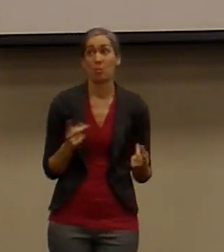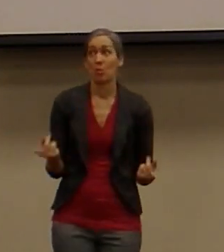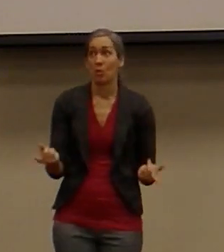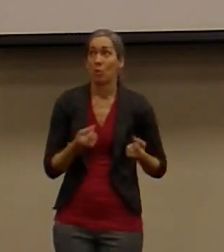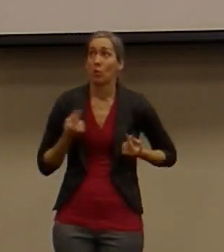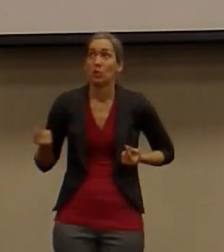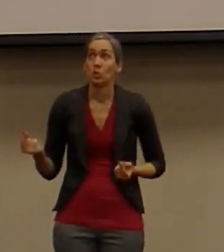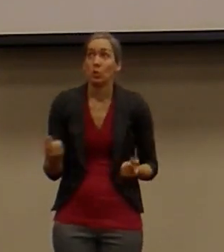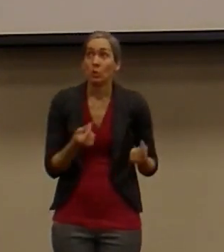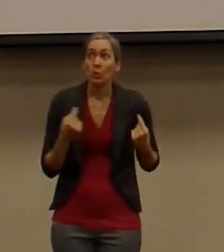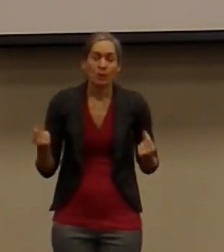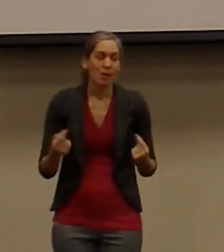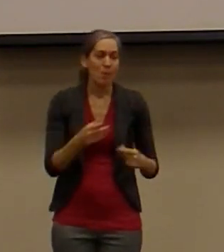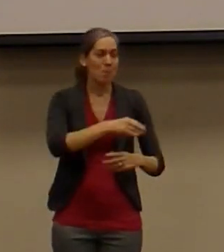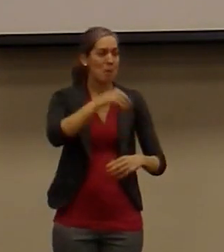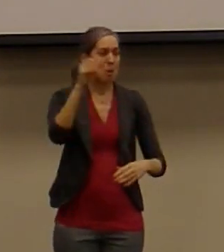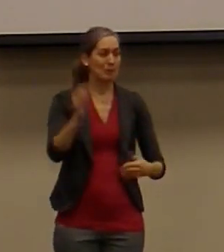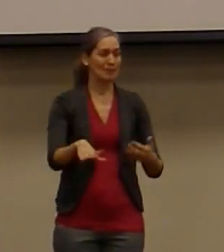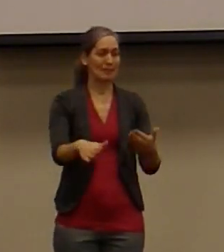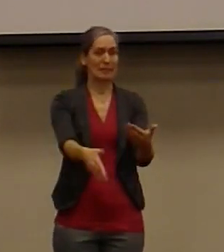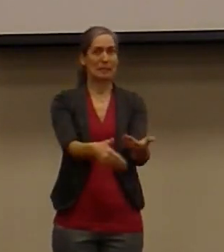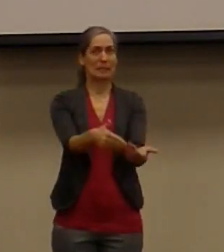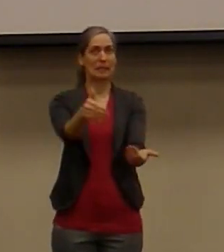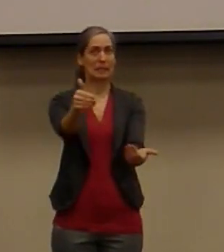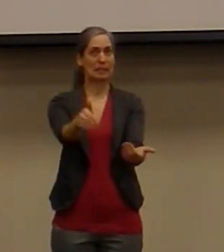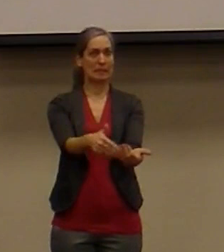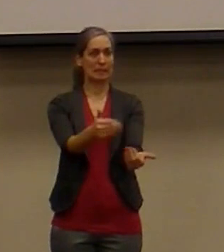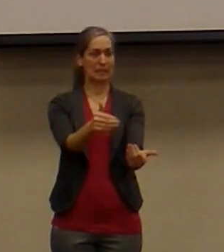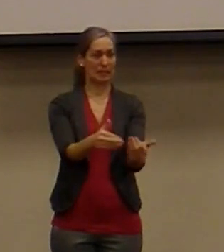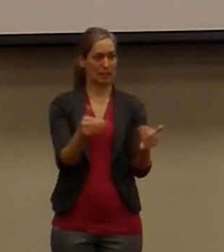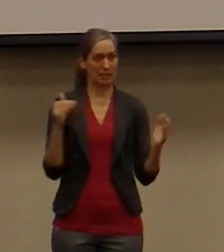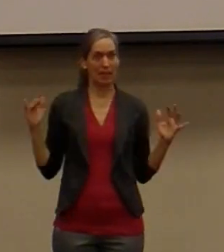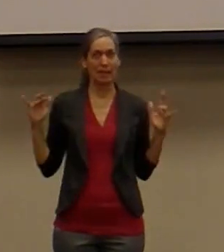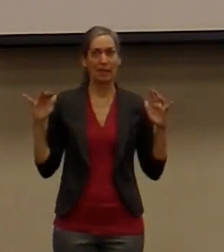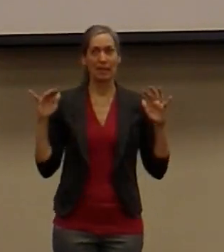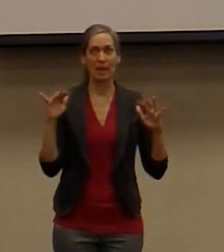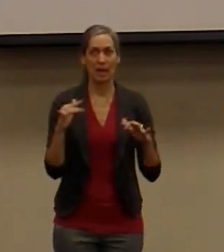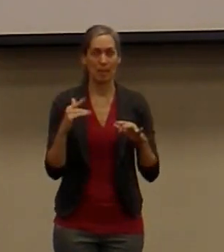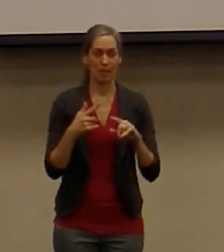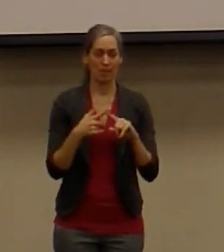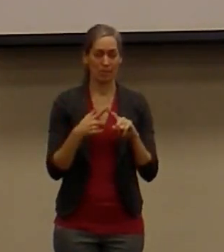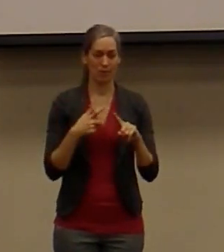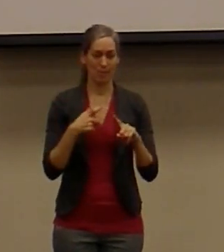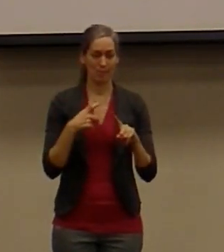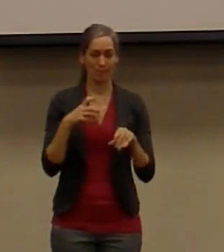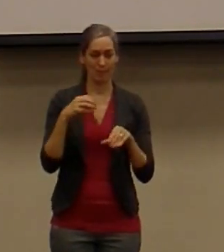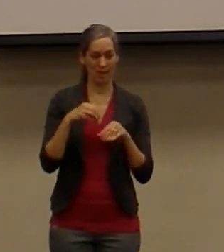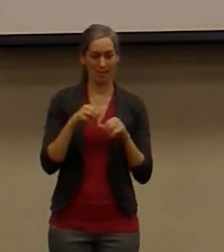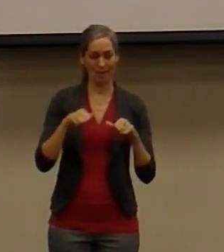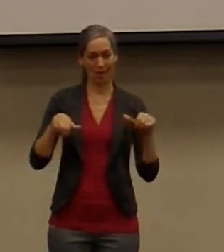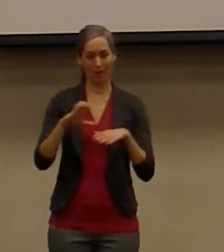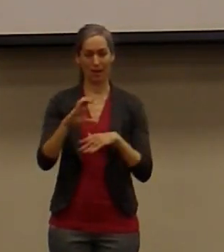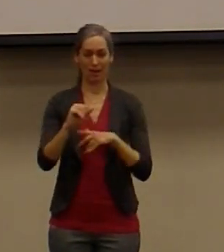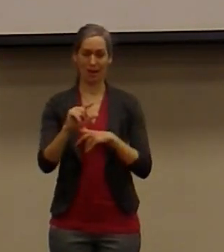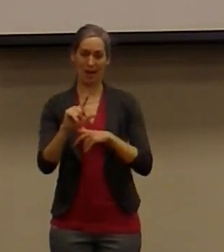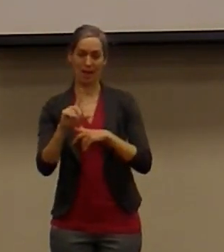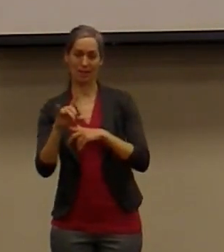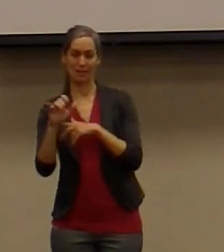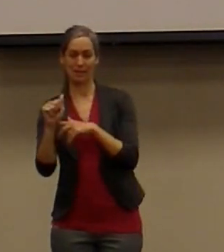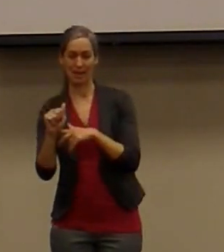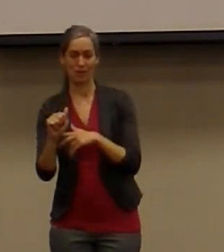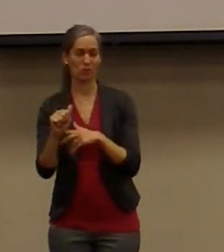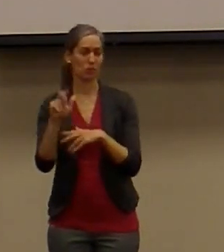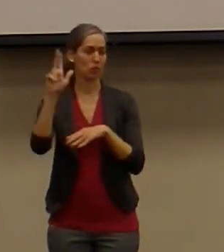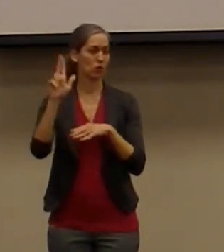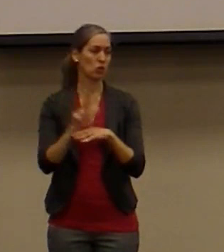Well, it's not going to be a problem for most of them, for they all came either from right there in Chaldea, where they were already used